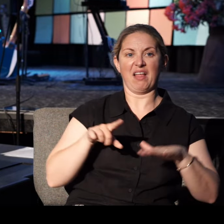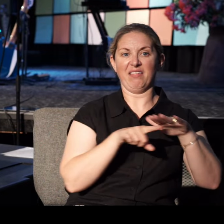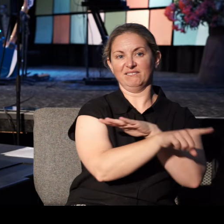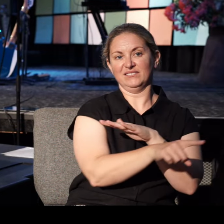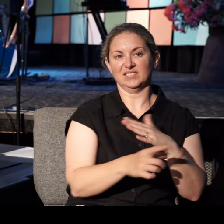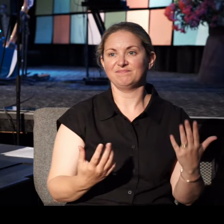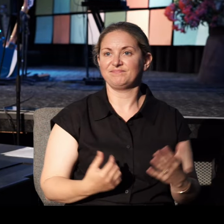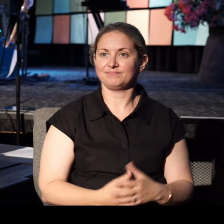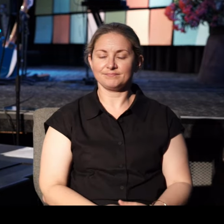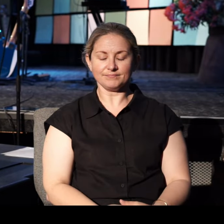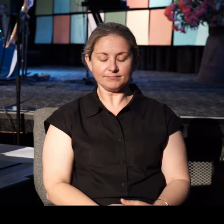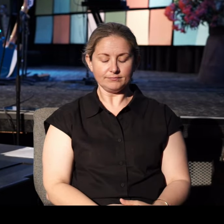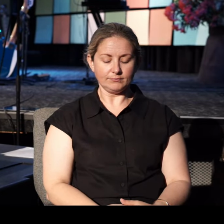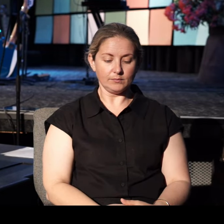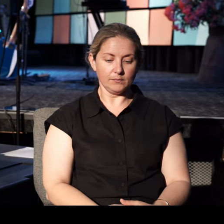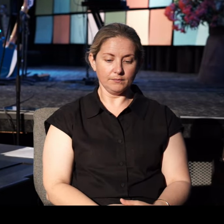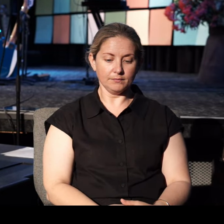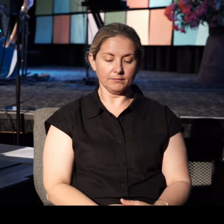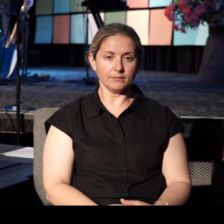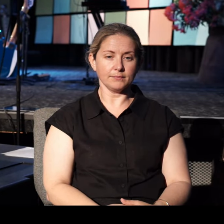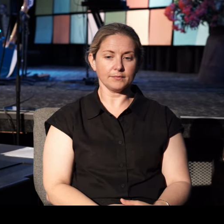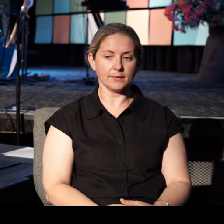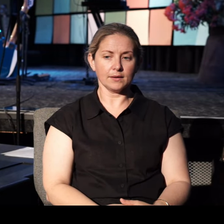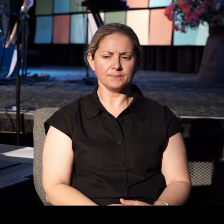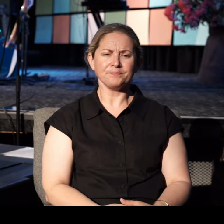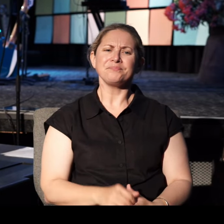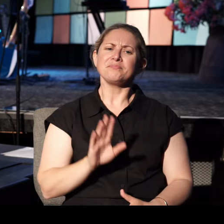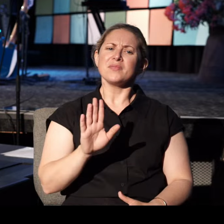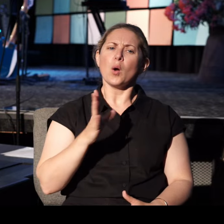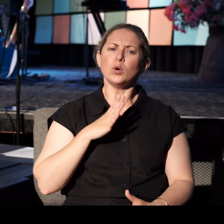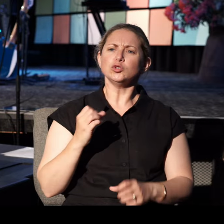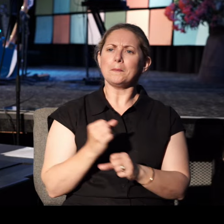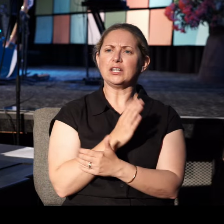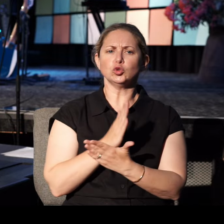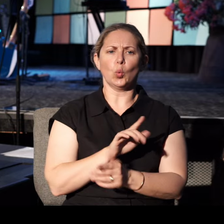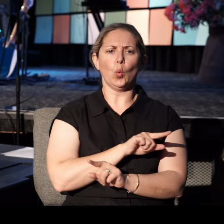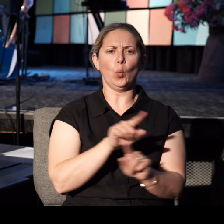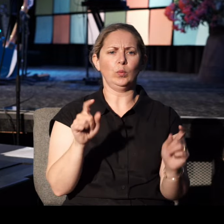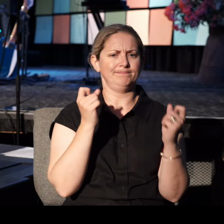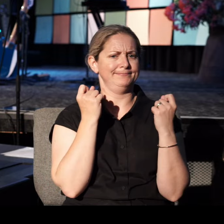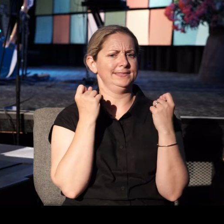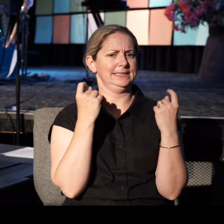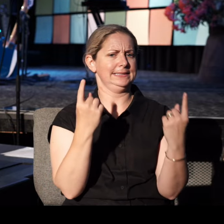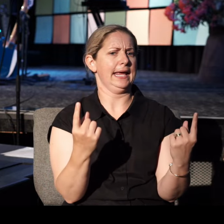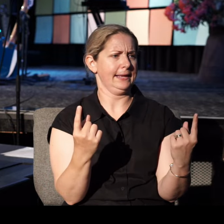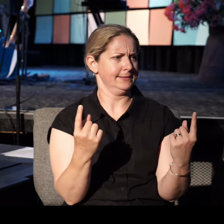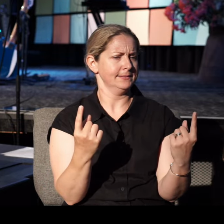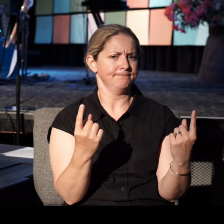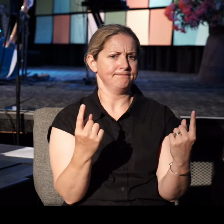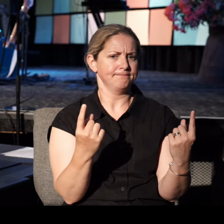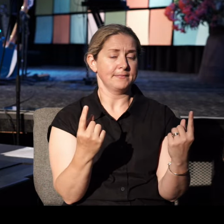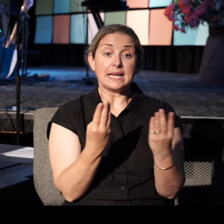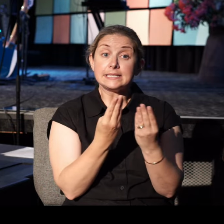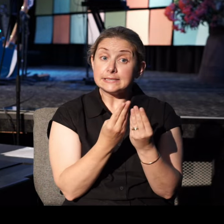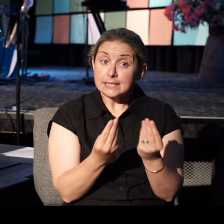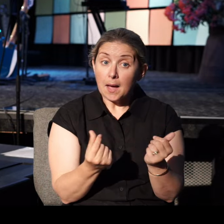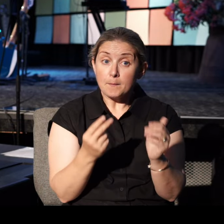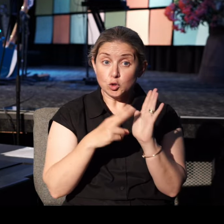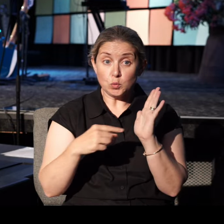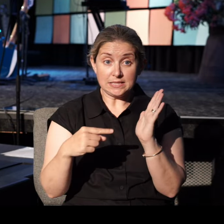There are numbers of other passages in the New Testament that teach that a genuinely born-again follower of